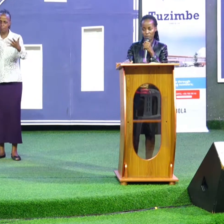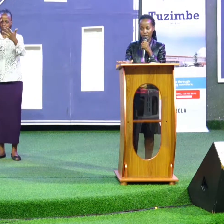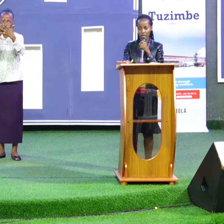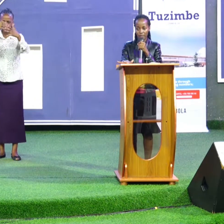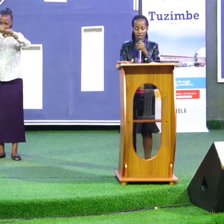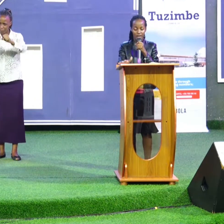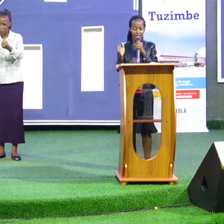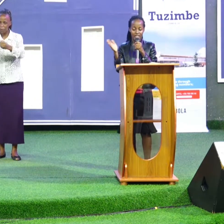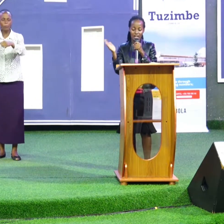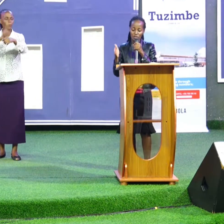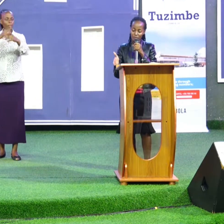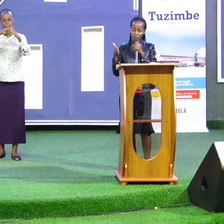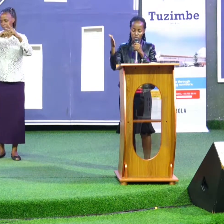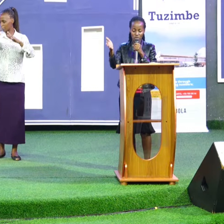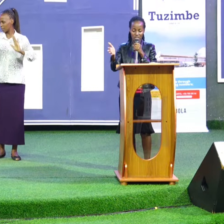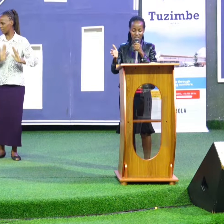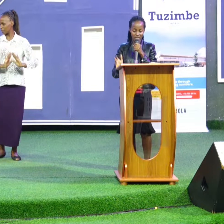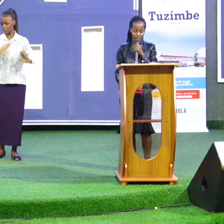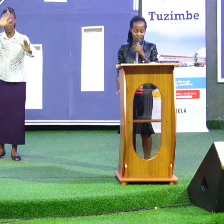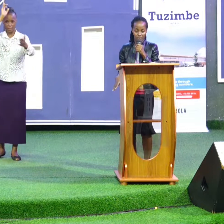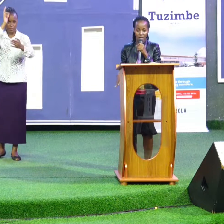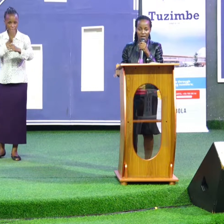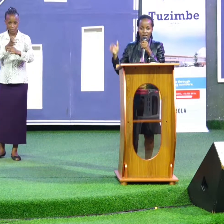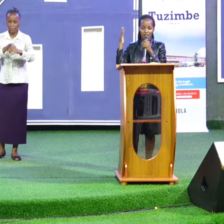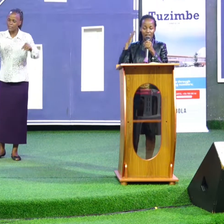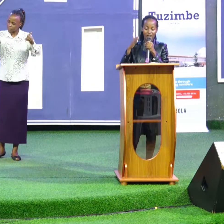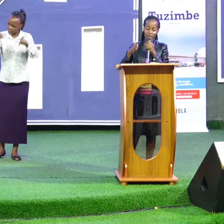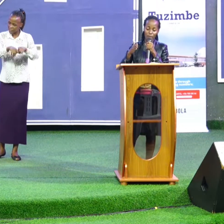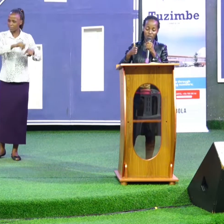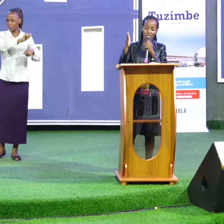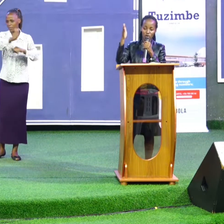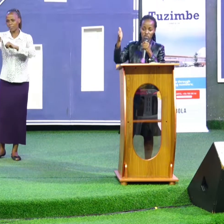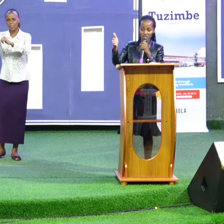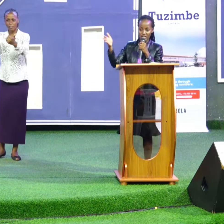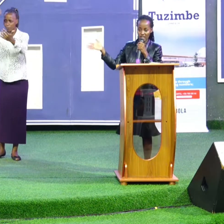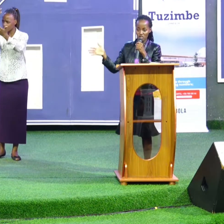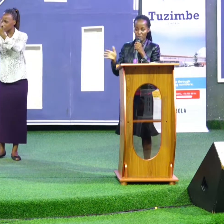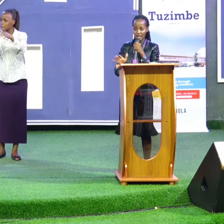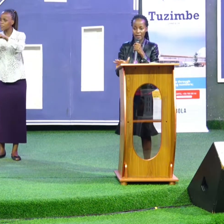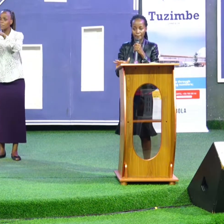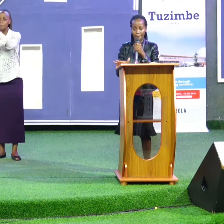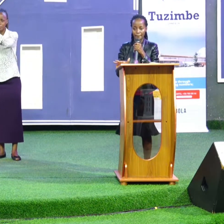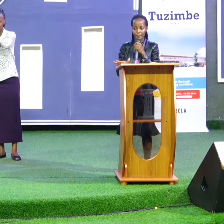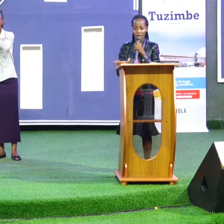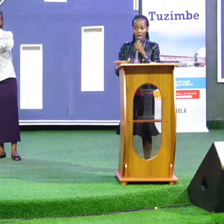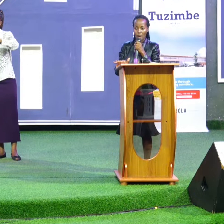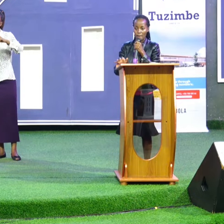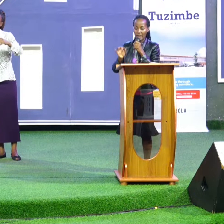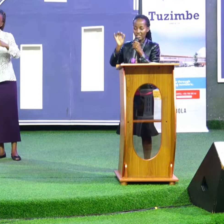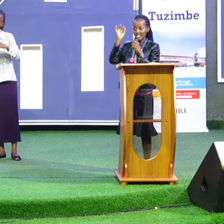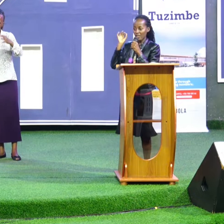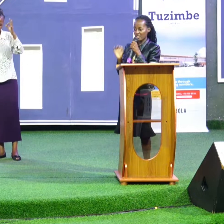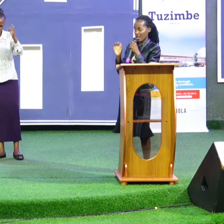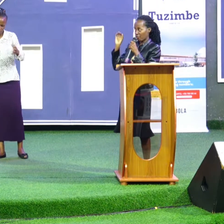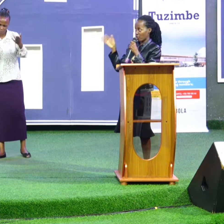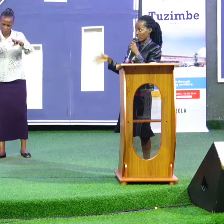Prison Break. Getting out of there was not easy. Even other prisons are constructed in such a manner. But these are some of